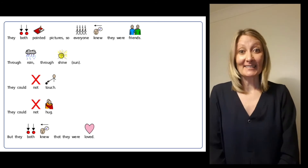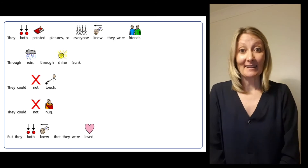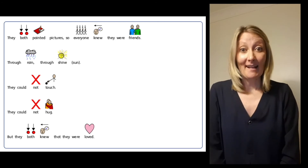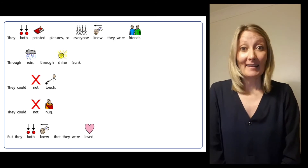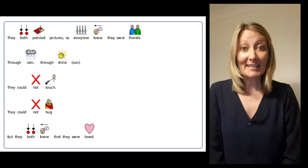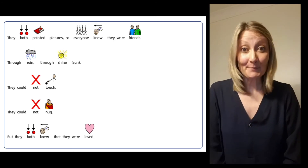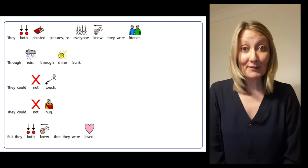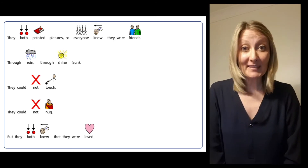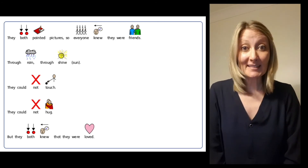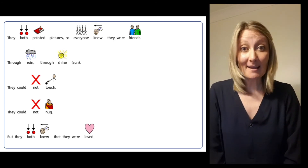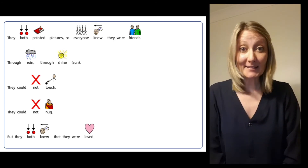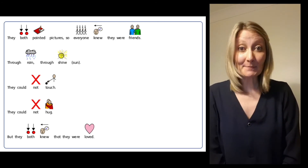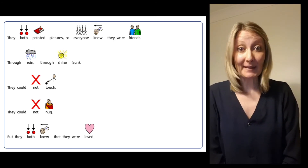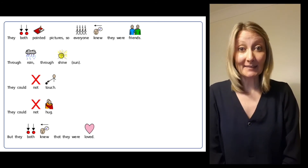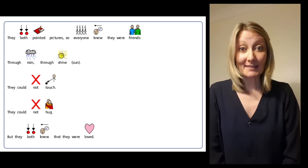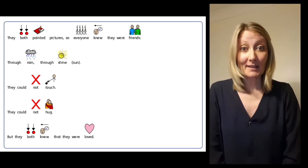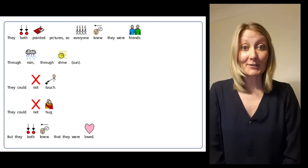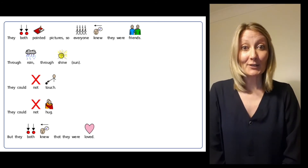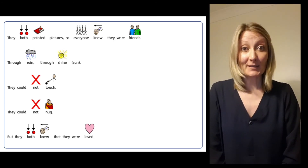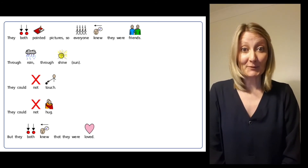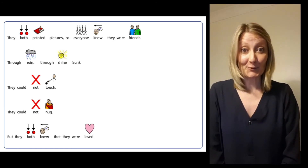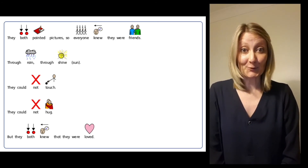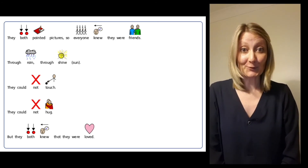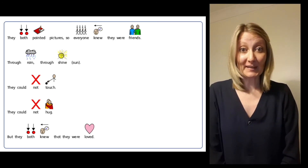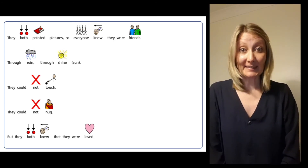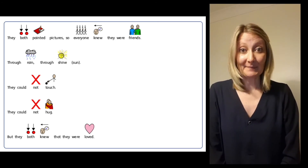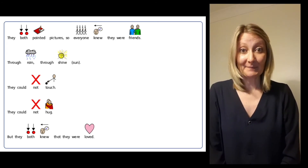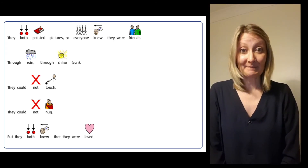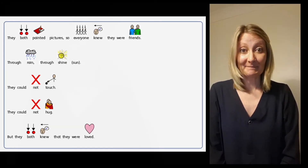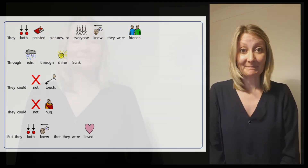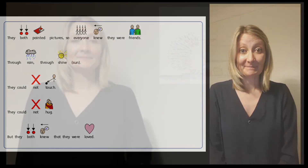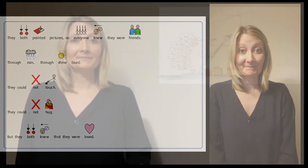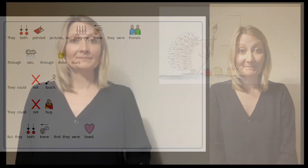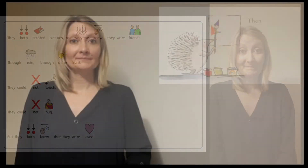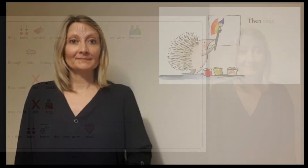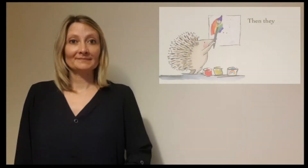Right, let's put this last bit to the story.